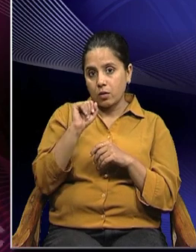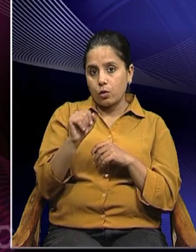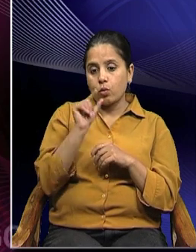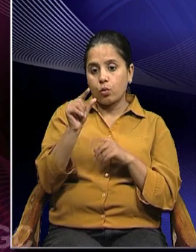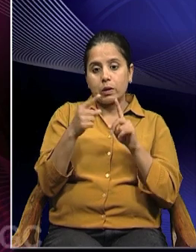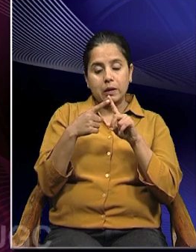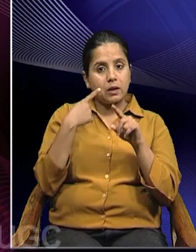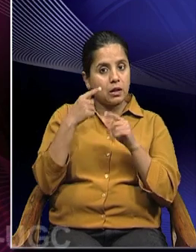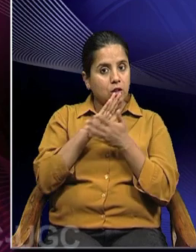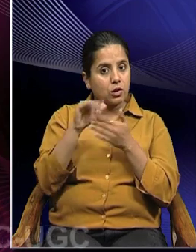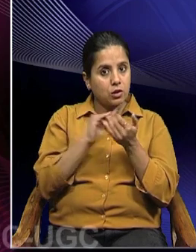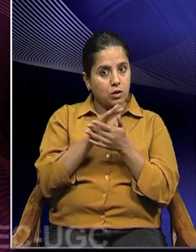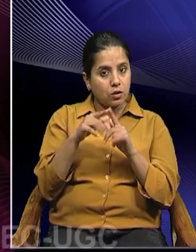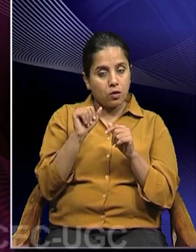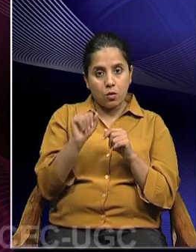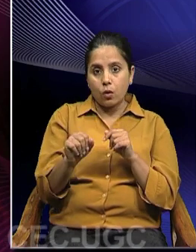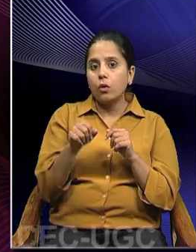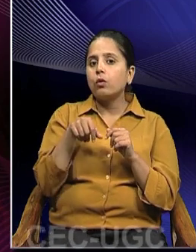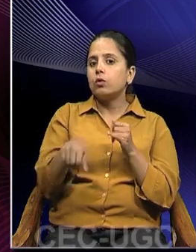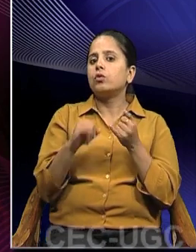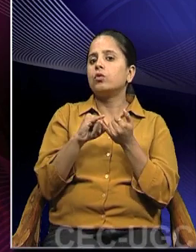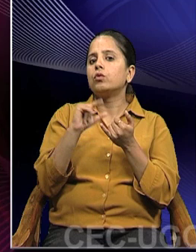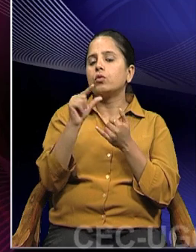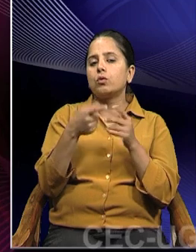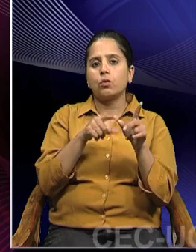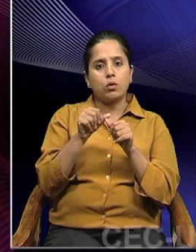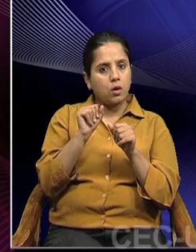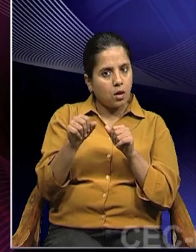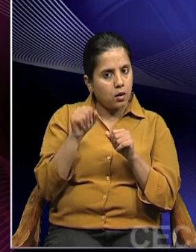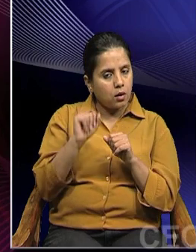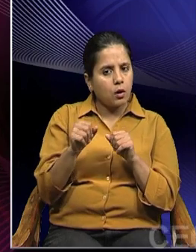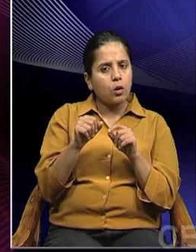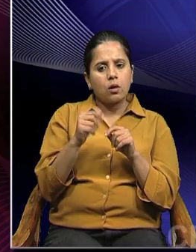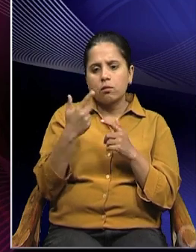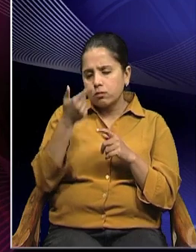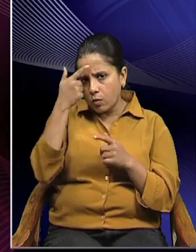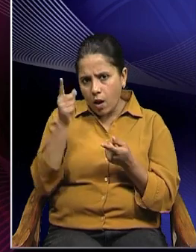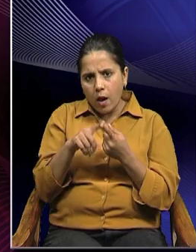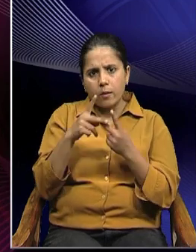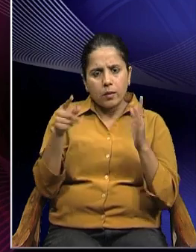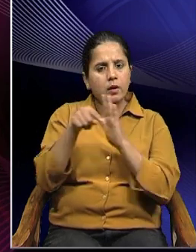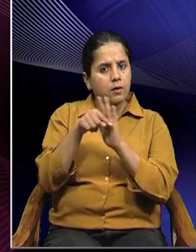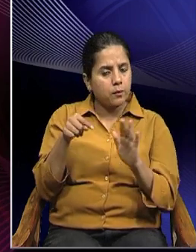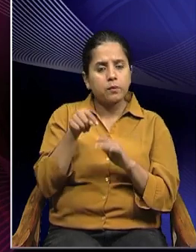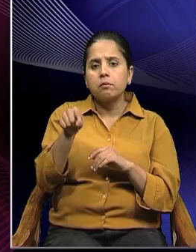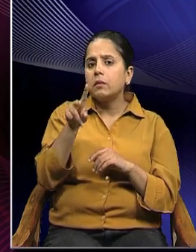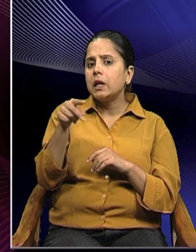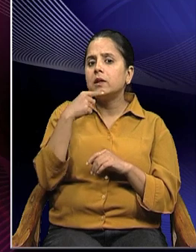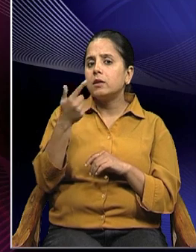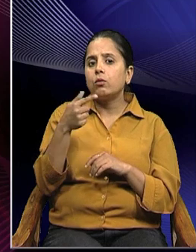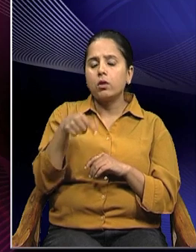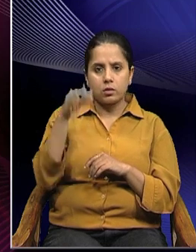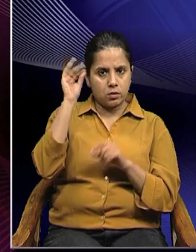Prapta Varani Bodhat Shruya Dhara Nisita Durtaya Durgam Pathasata, which means